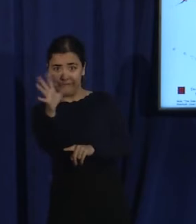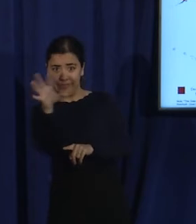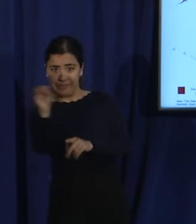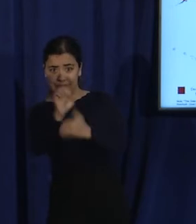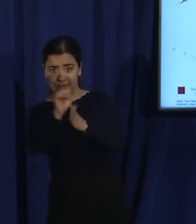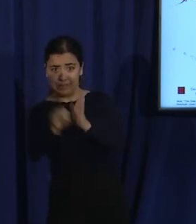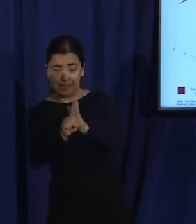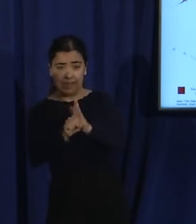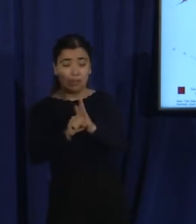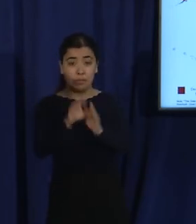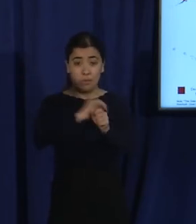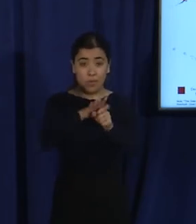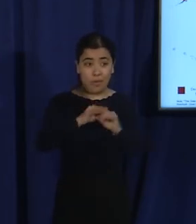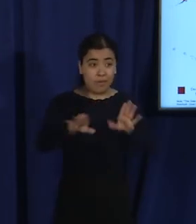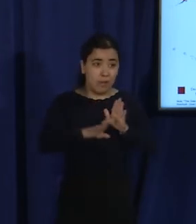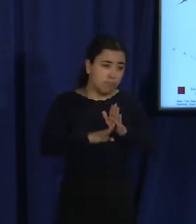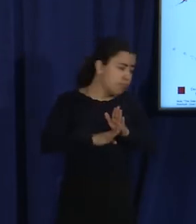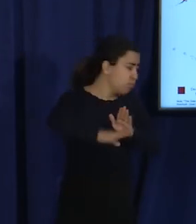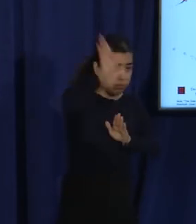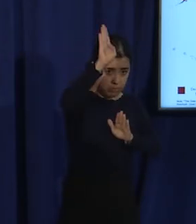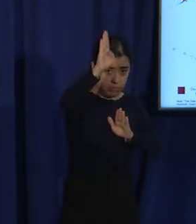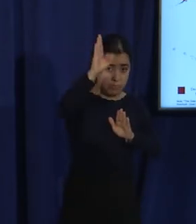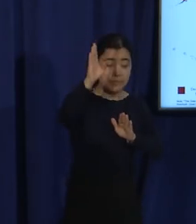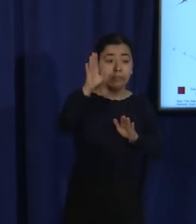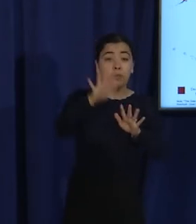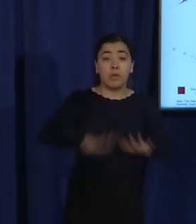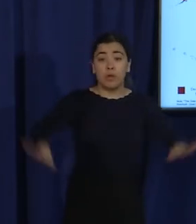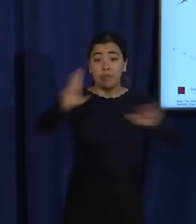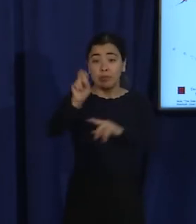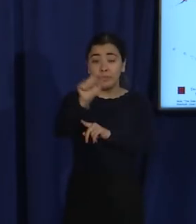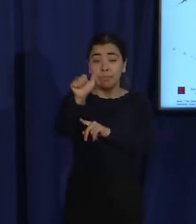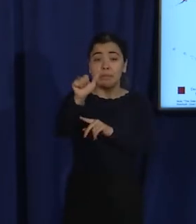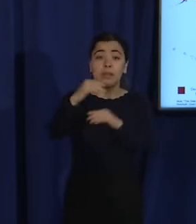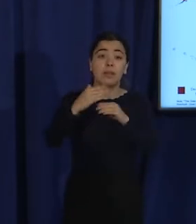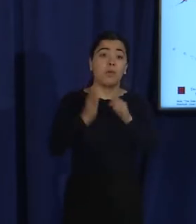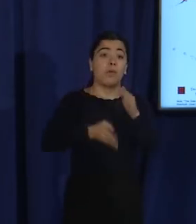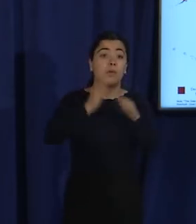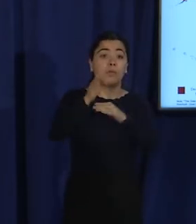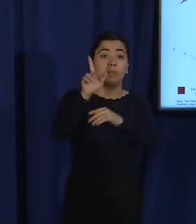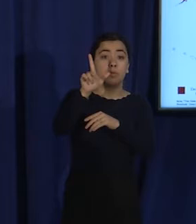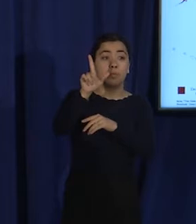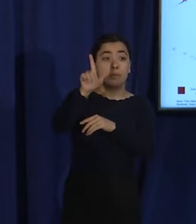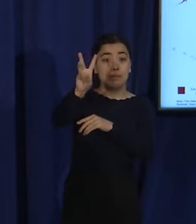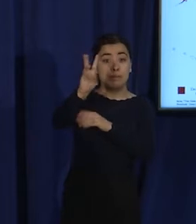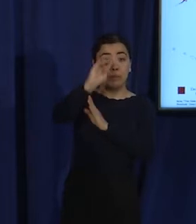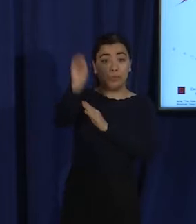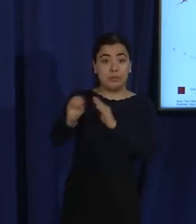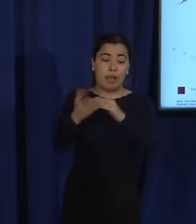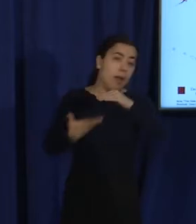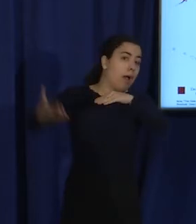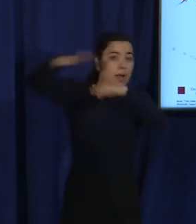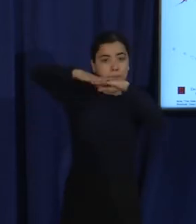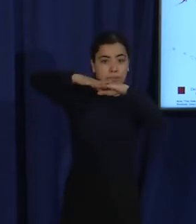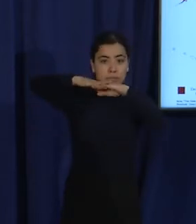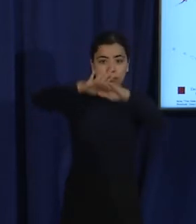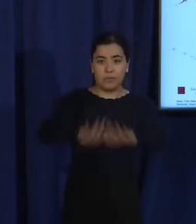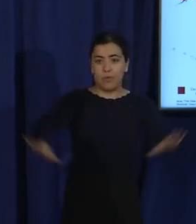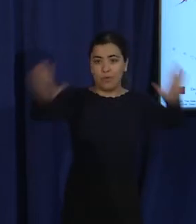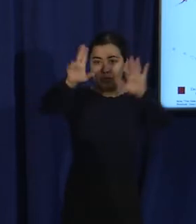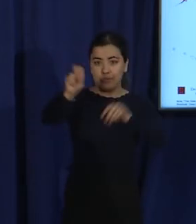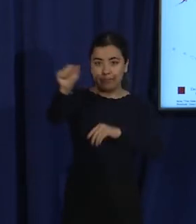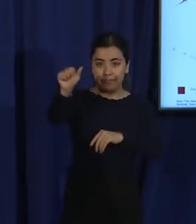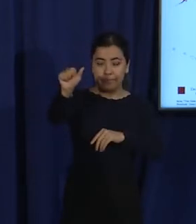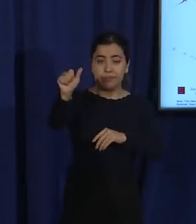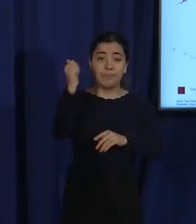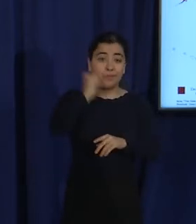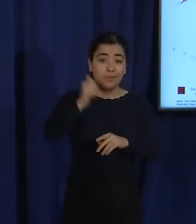week. Nationwide, cases are up about 26%. And our national 7-day rolling case count